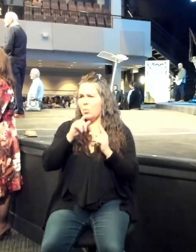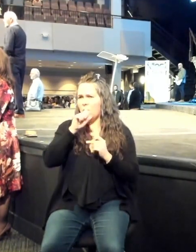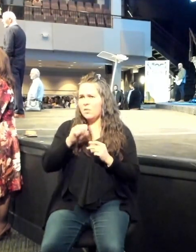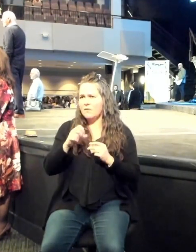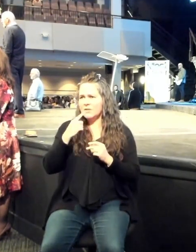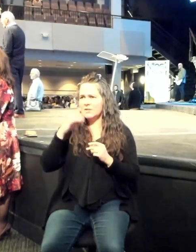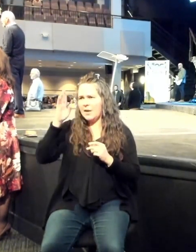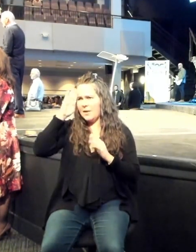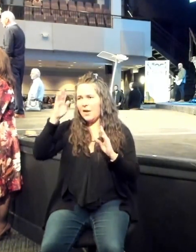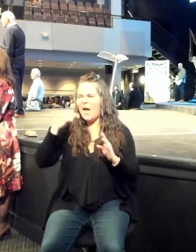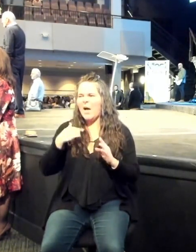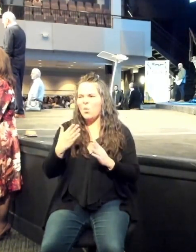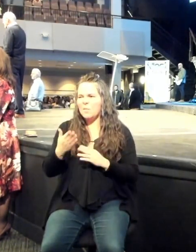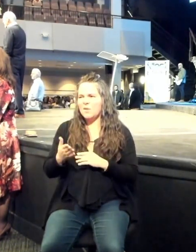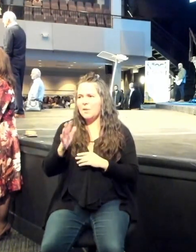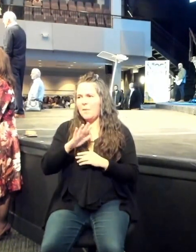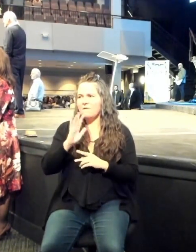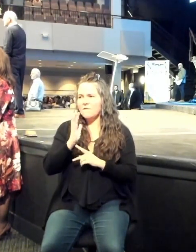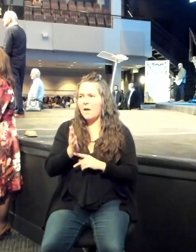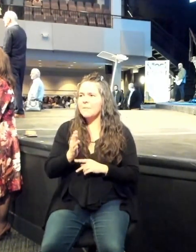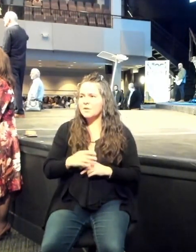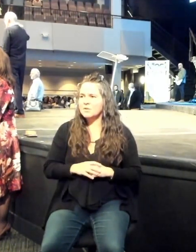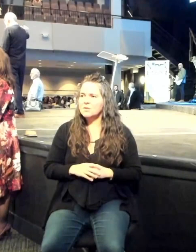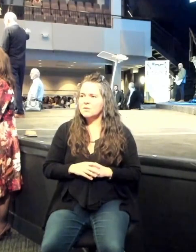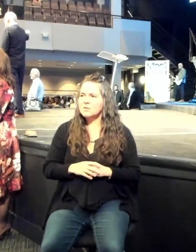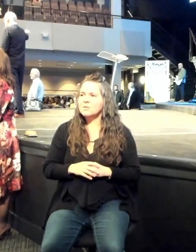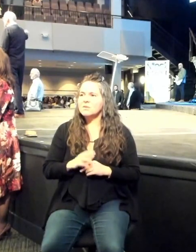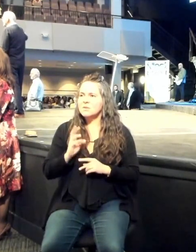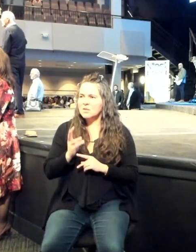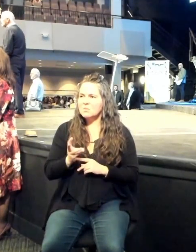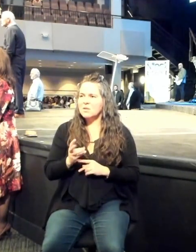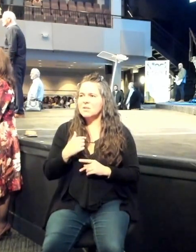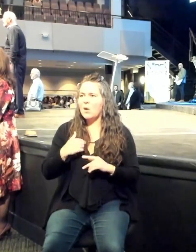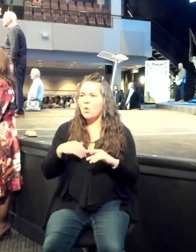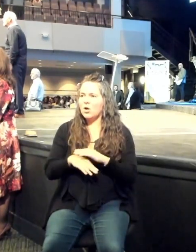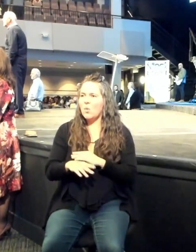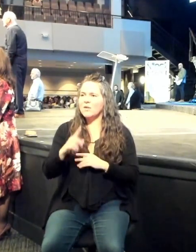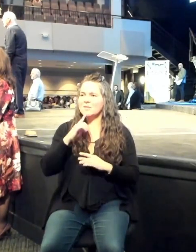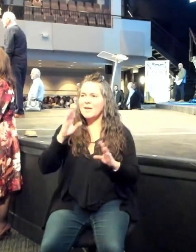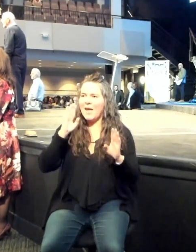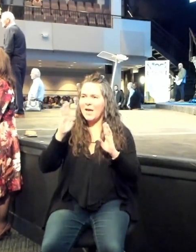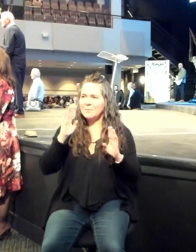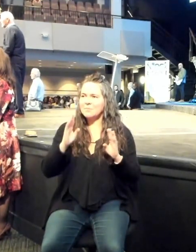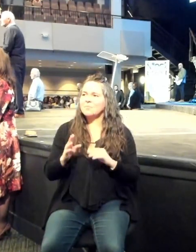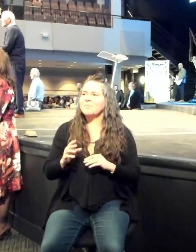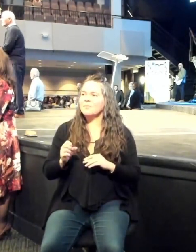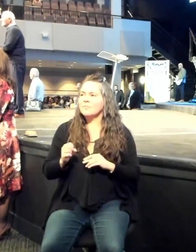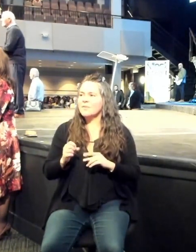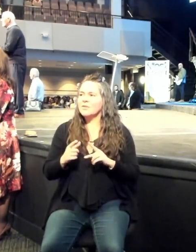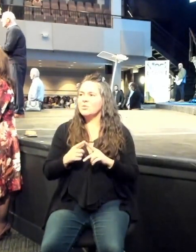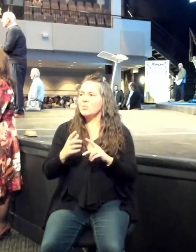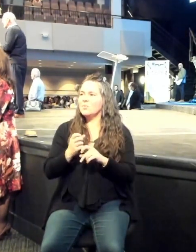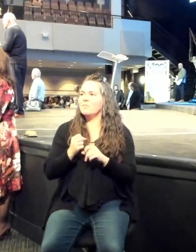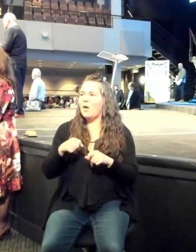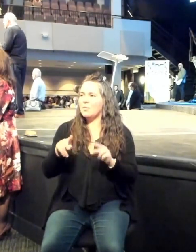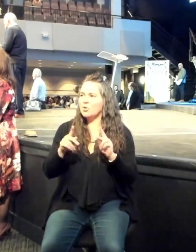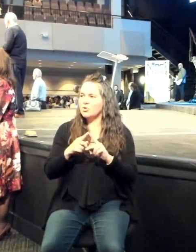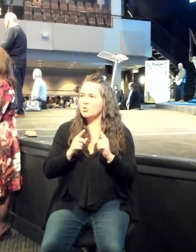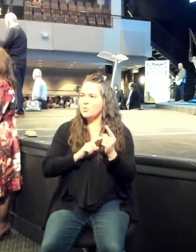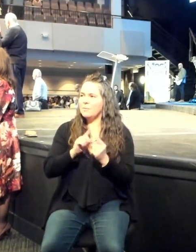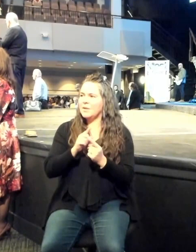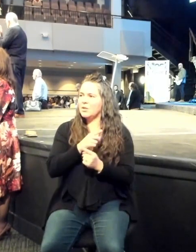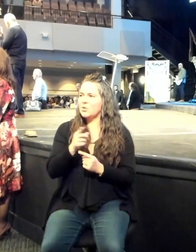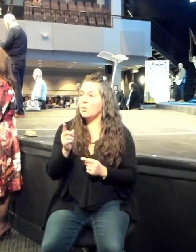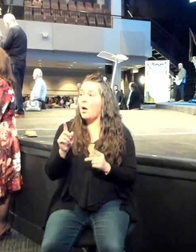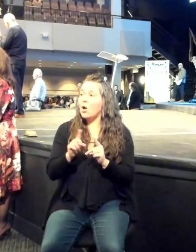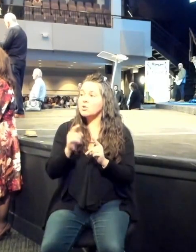going to be over there in about 5 minutes. So give me about 5 or 6 minutes. I'll be in there with you to say hi to you and to get a chance to meet you. So I'd love to do that. Also,